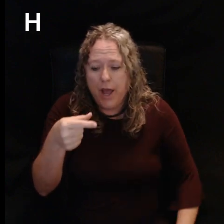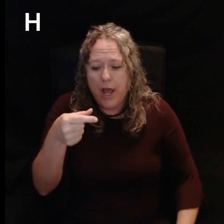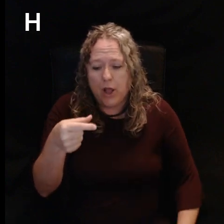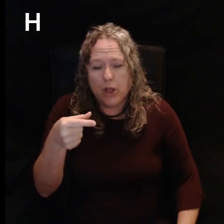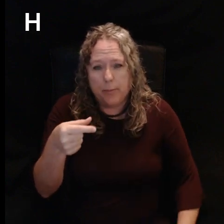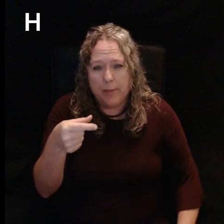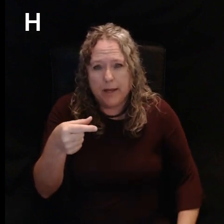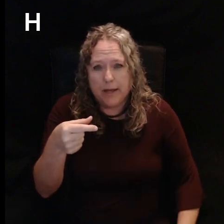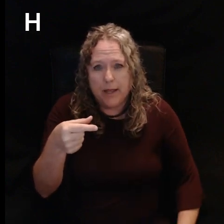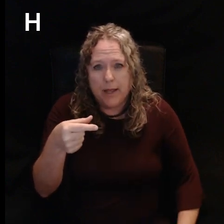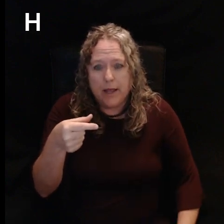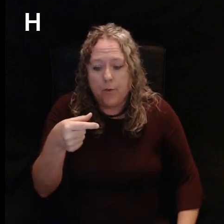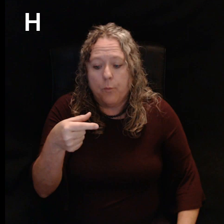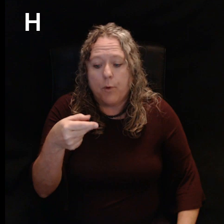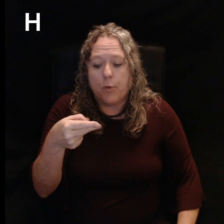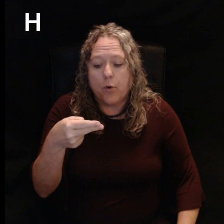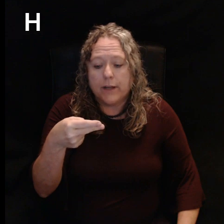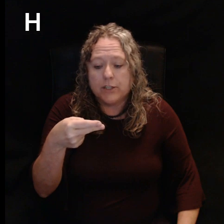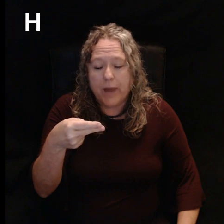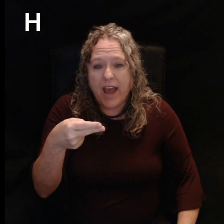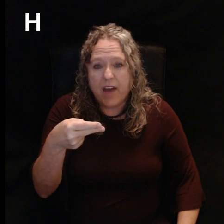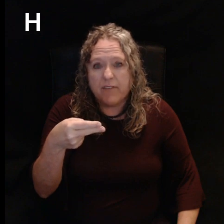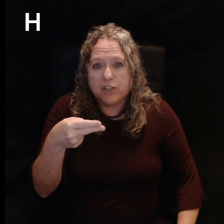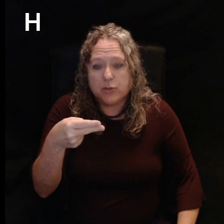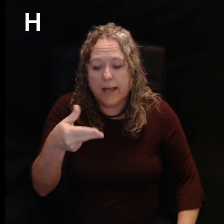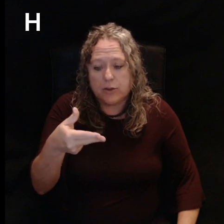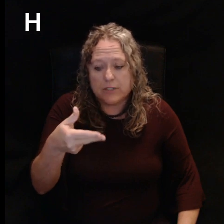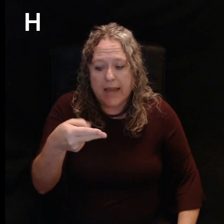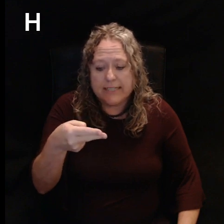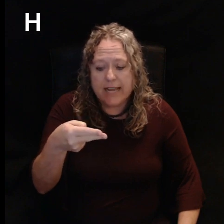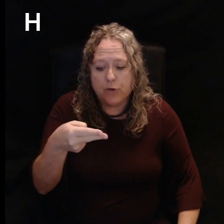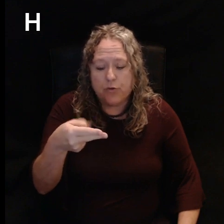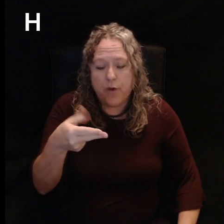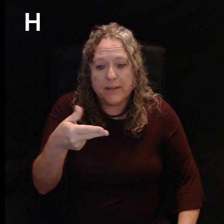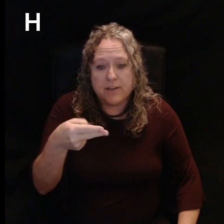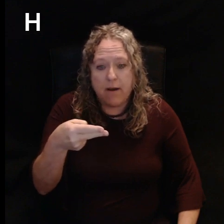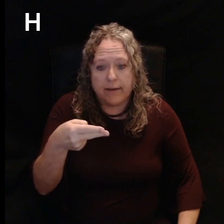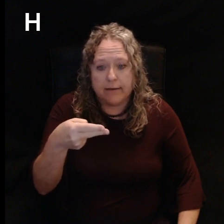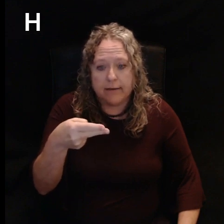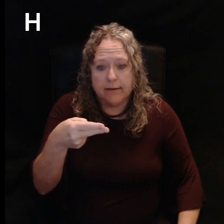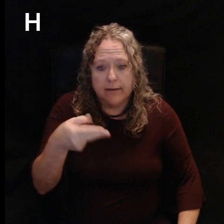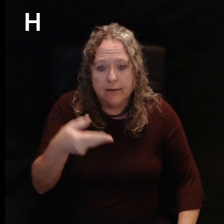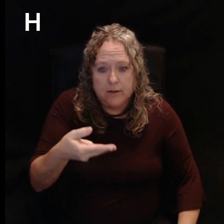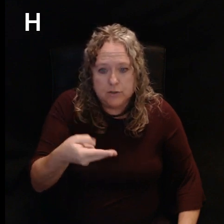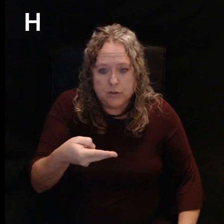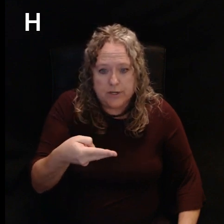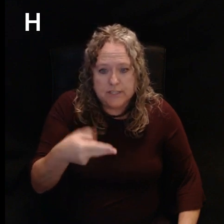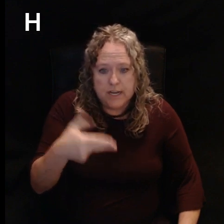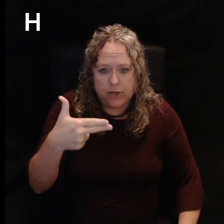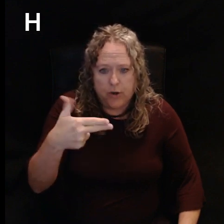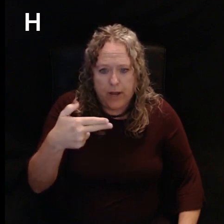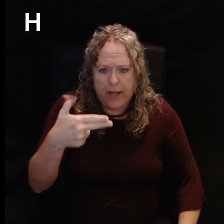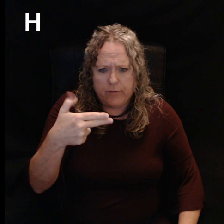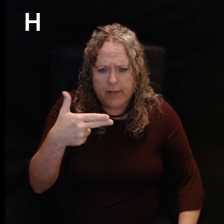a little bit. But we're going to have 2 letters and take your thumb and tuck it. So you're going to tuck it. You know how you have like